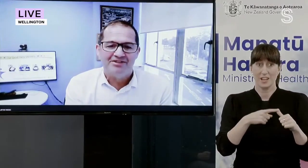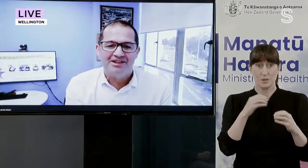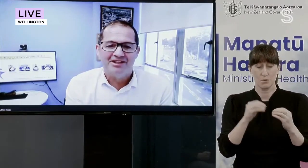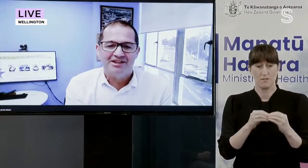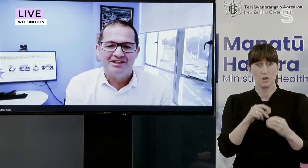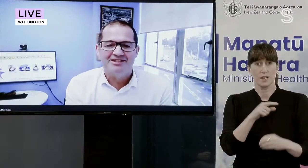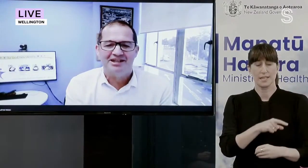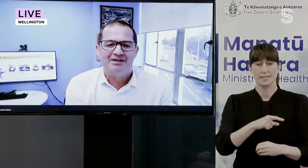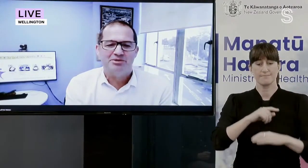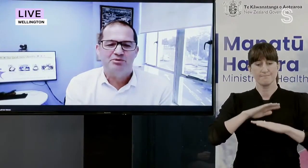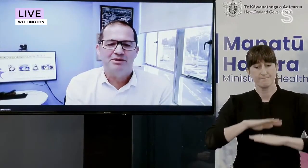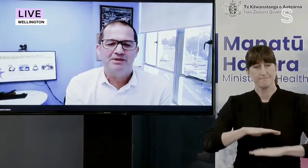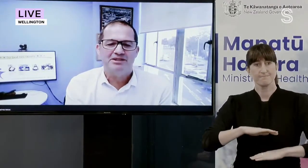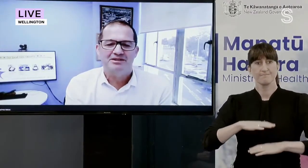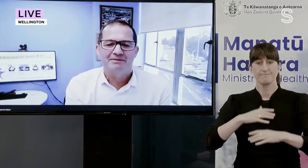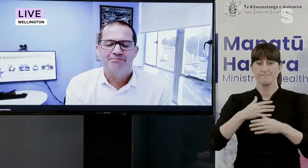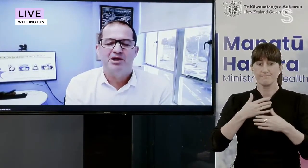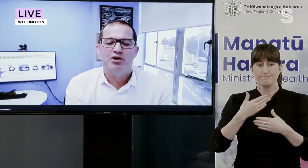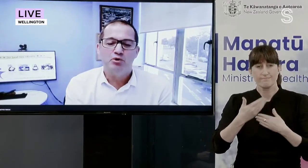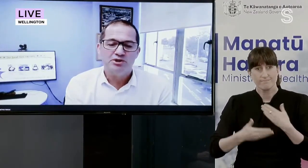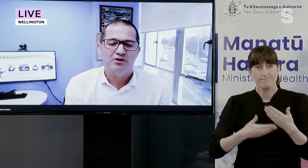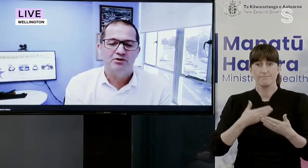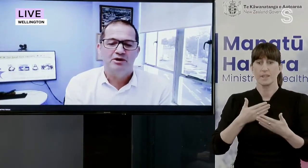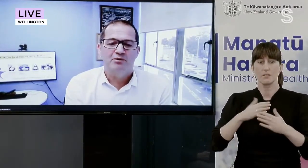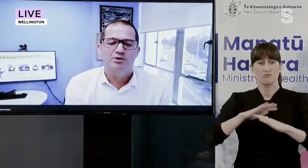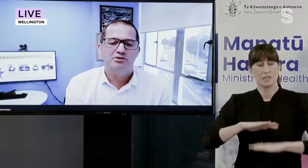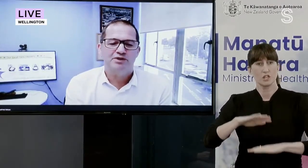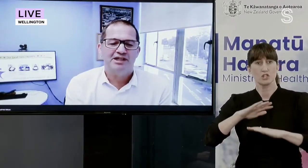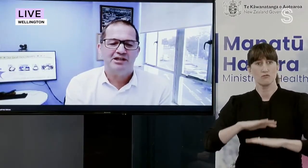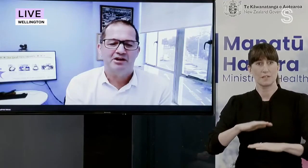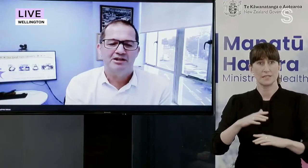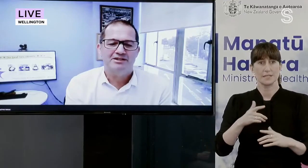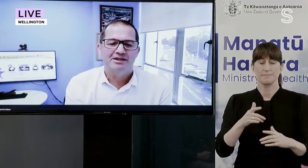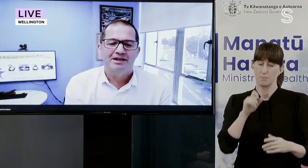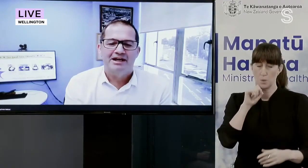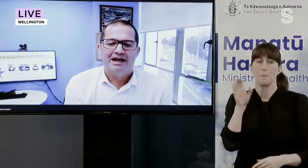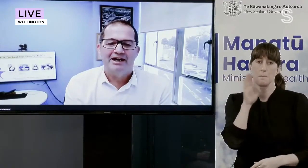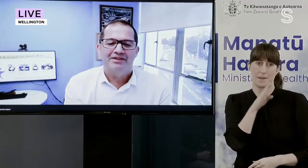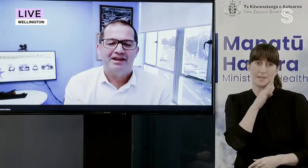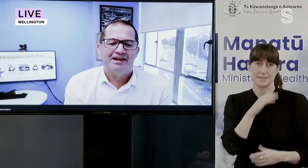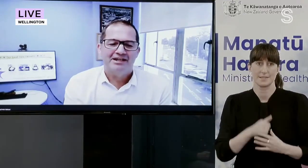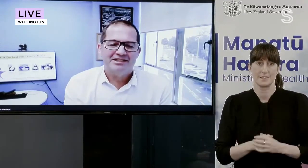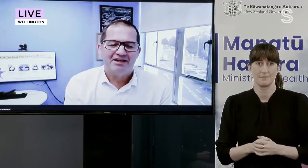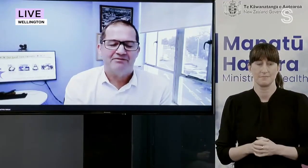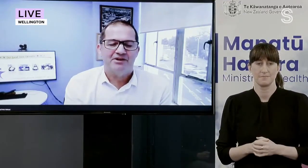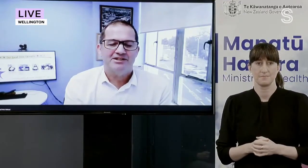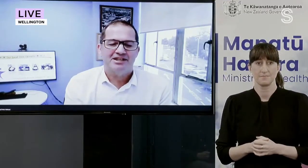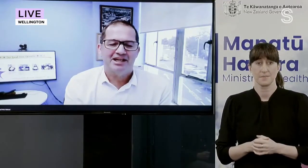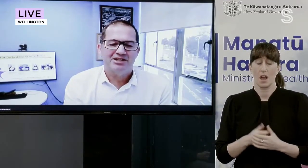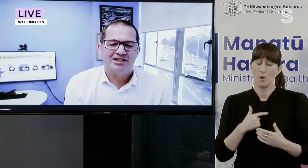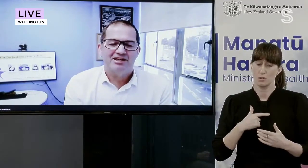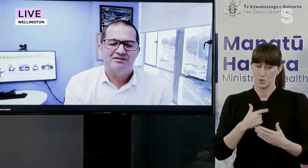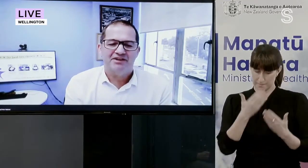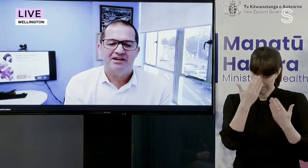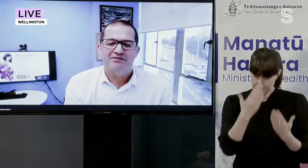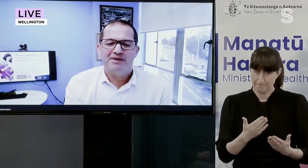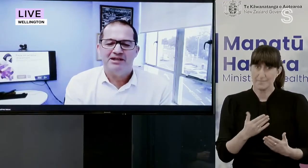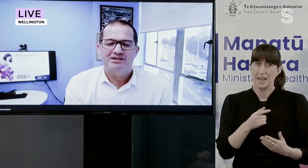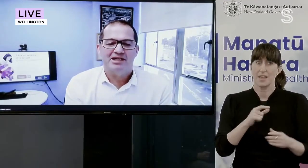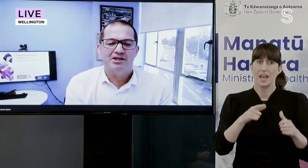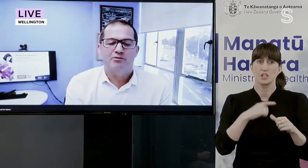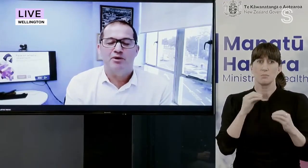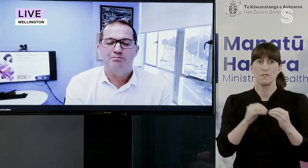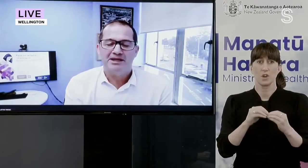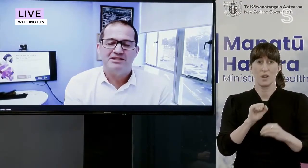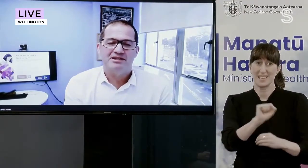these stand-ups will be missed. But I also want to recognise the sacrifice that Ashley and his whānau have made in